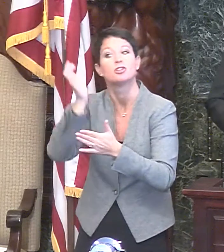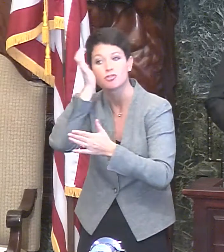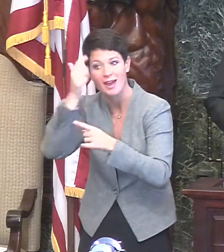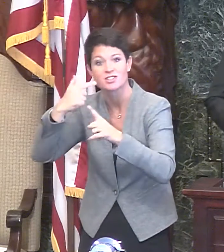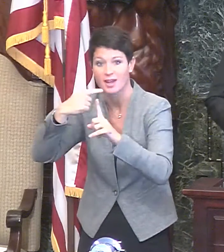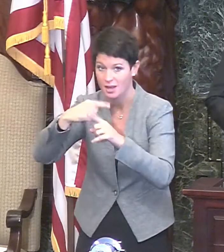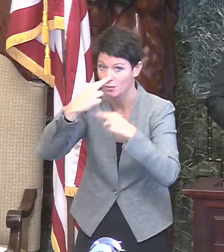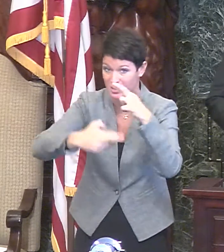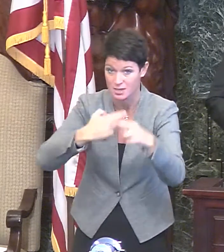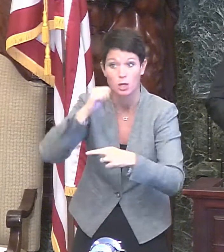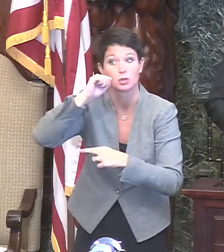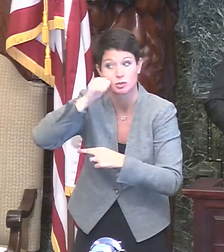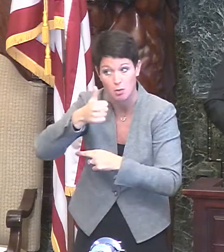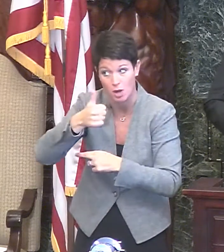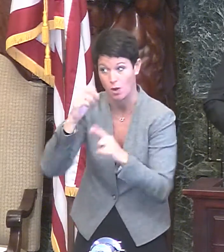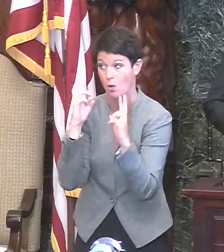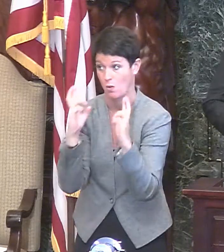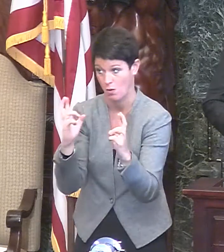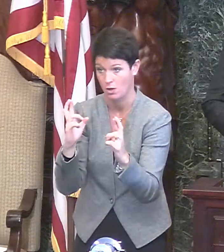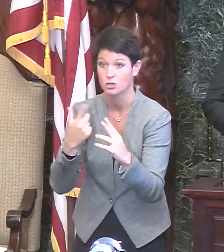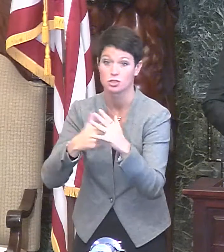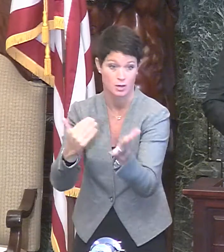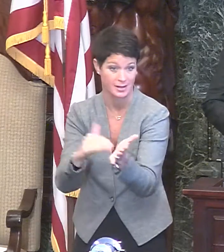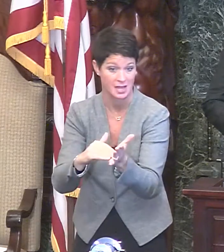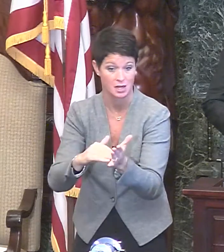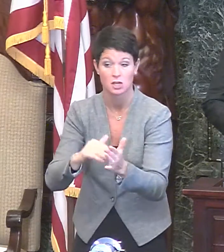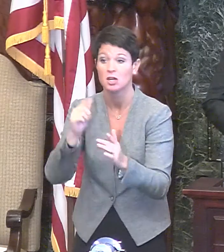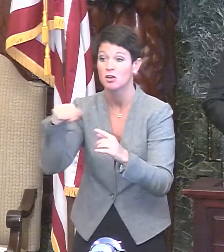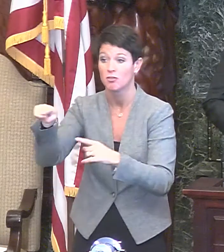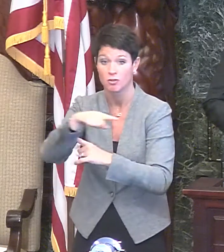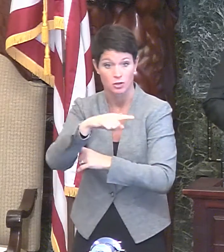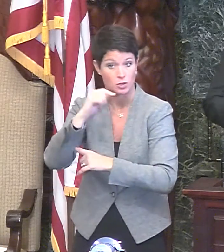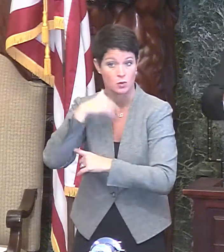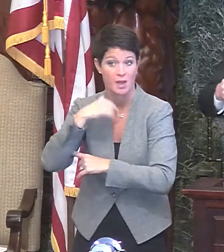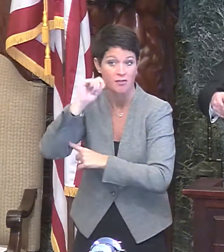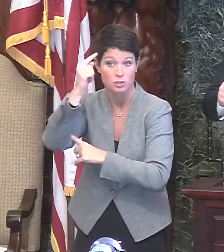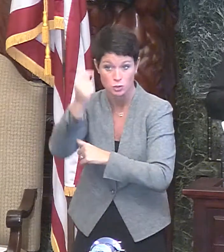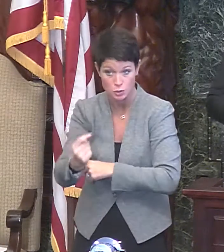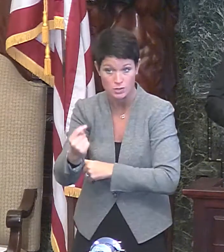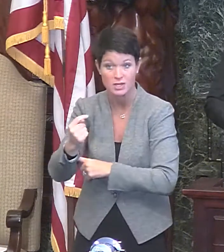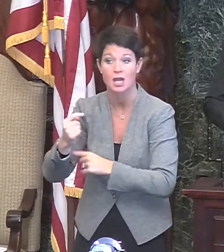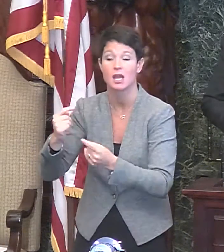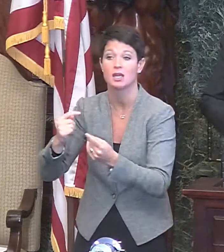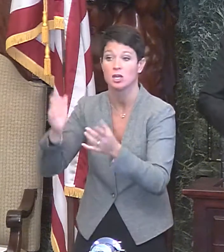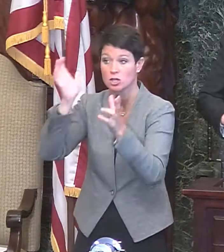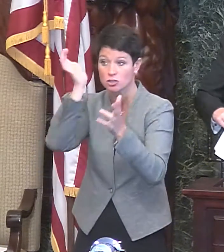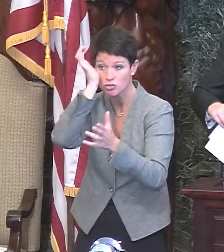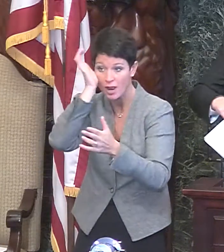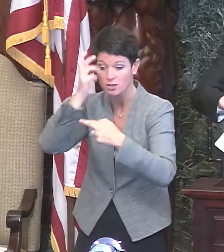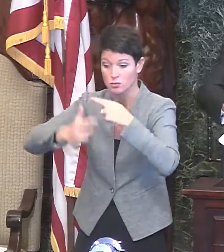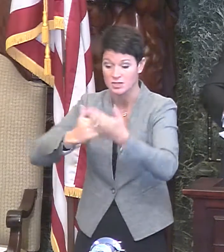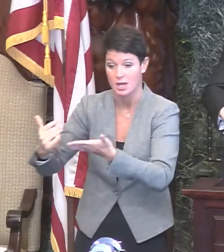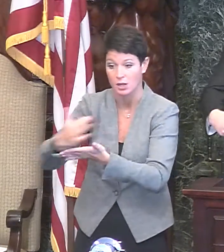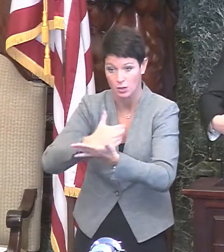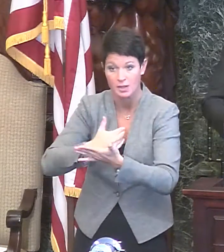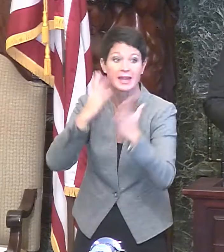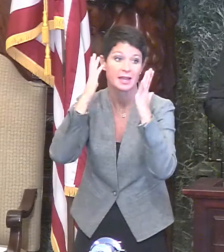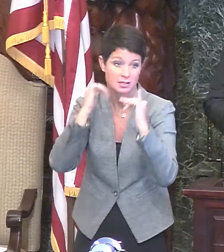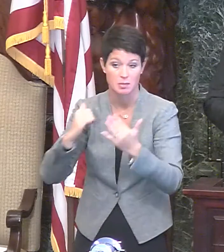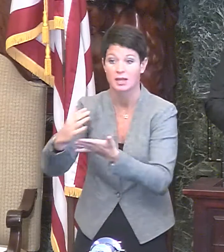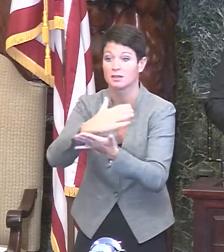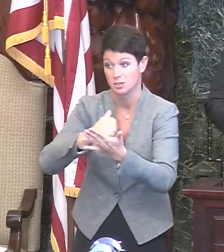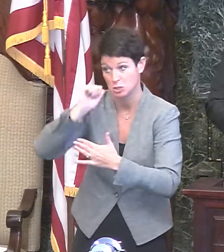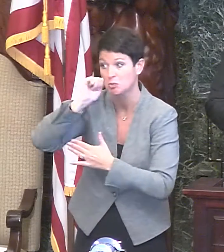recycling collections on tomorrow. So those who have Tuesday trash and recycling collections should expect to have Tuesday collection of